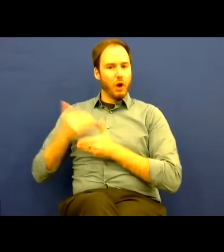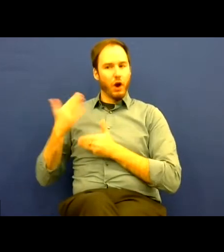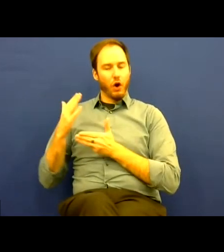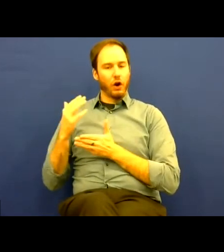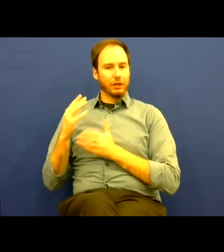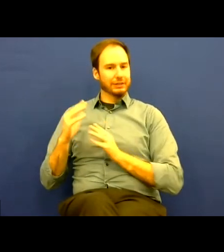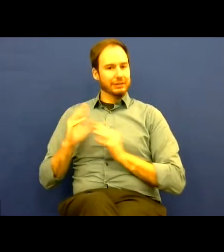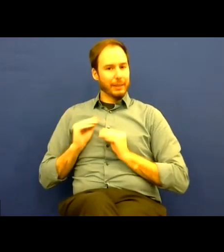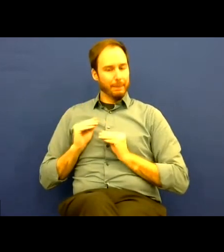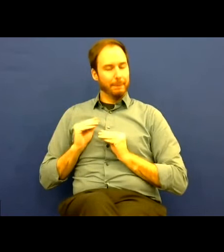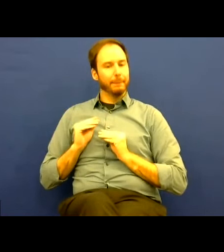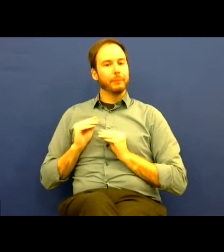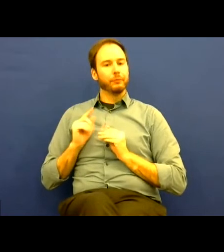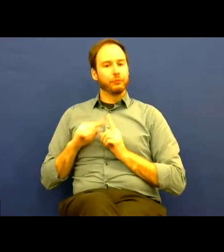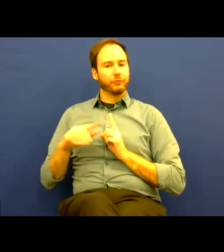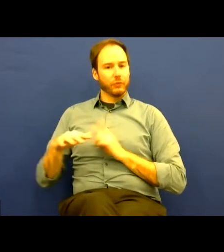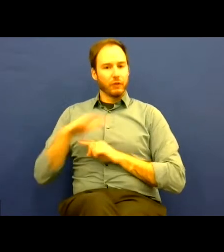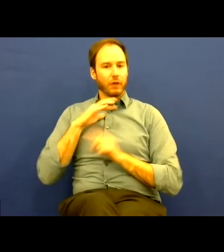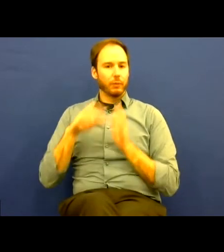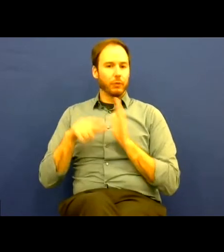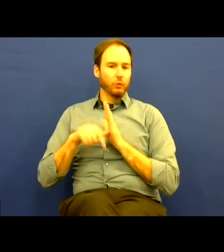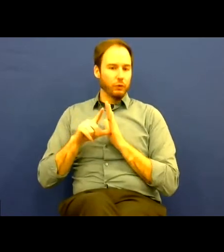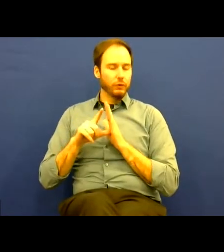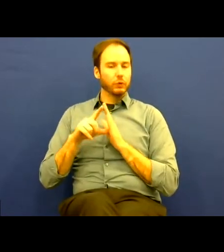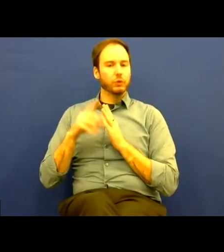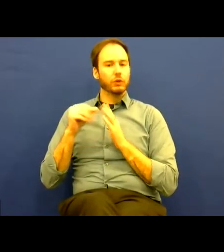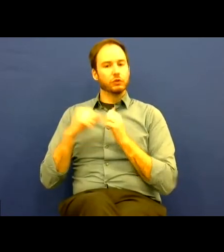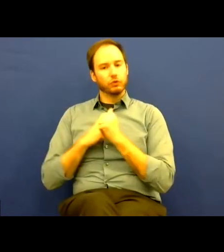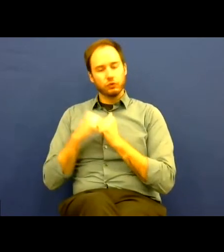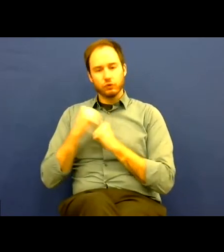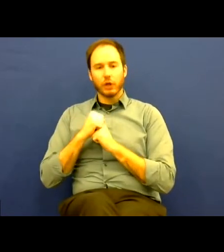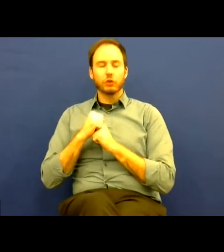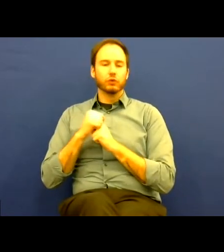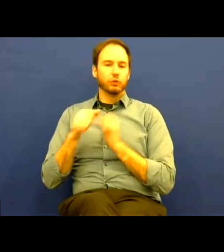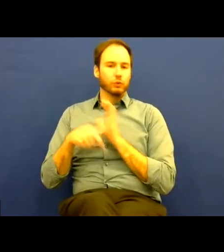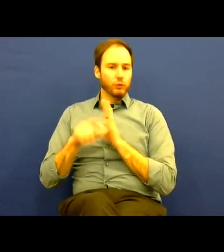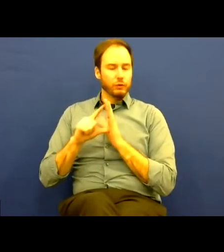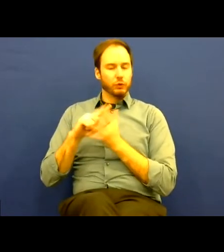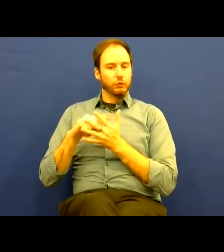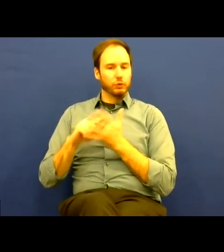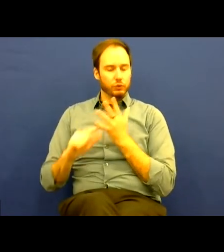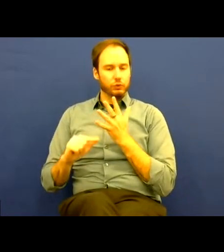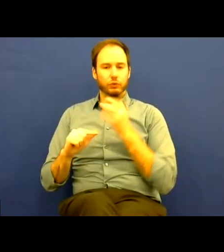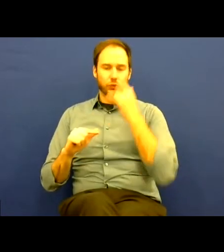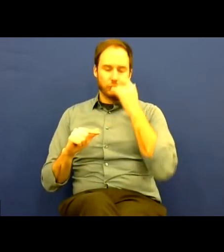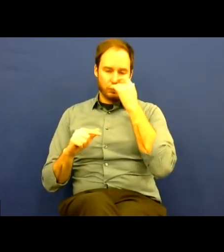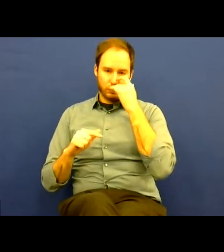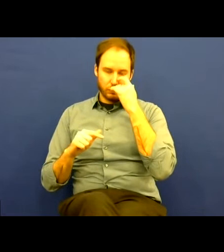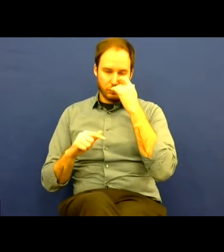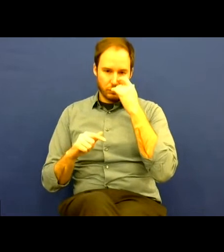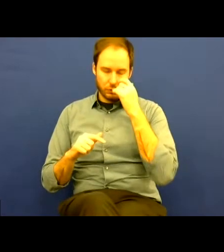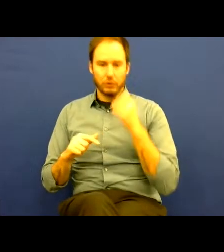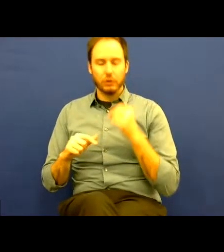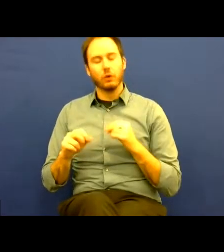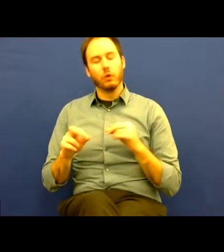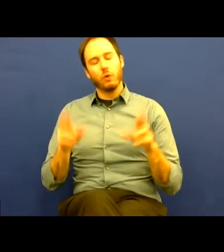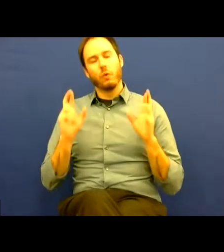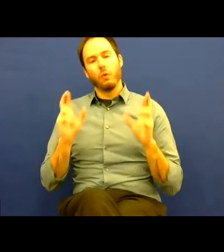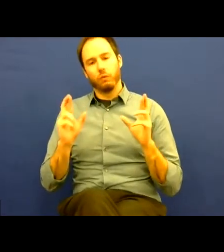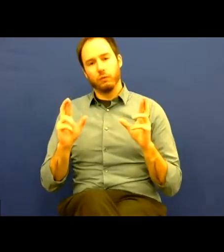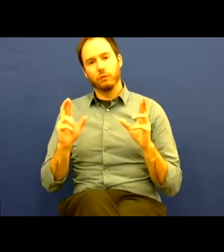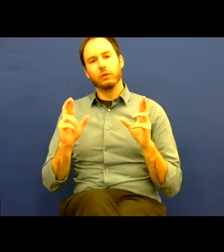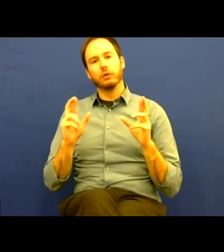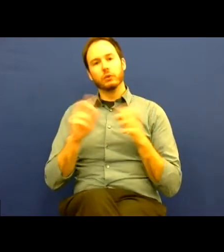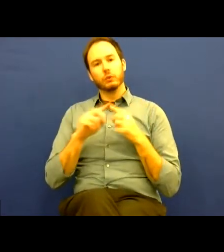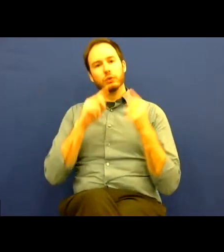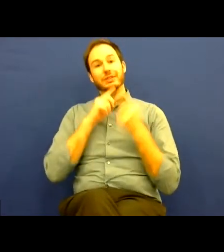through environmental reviews and structural reviews and things like that. But so hopefully we'll be able to